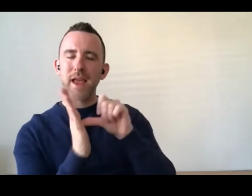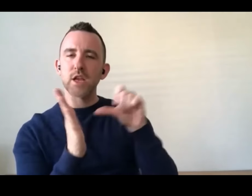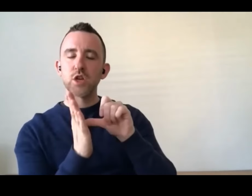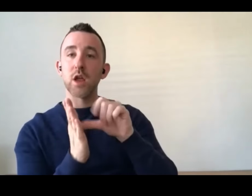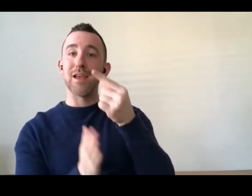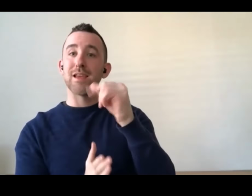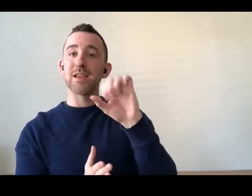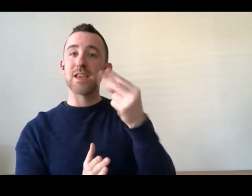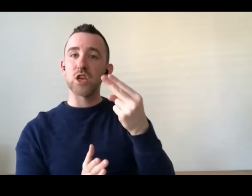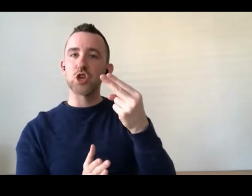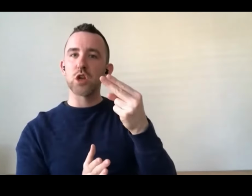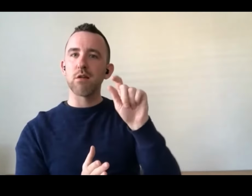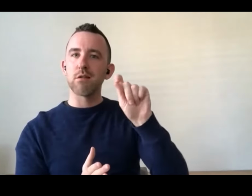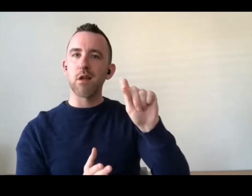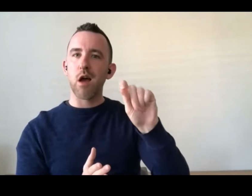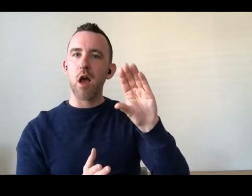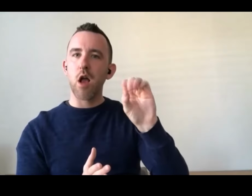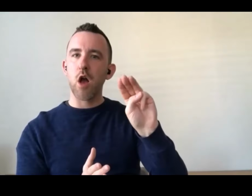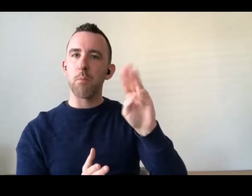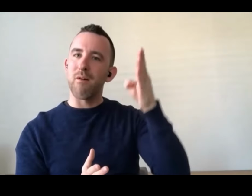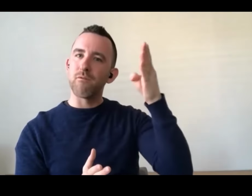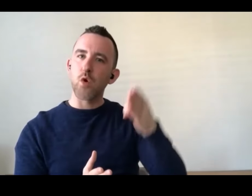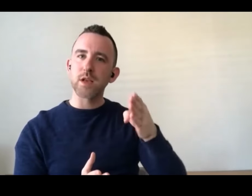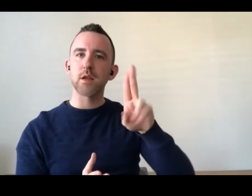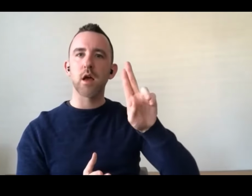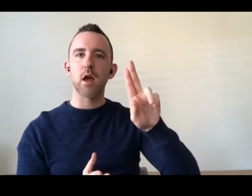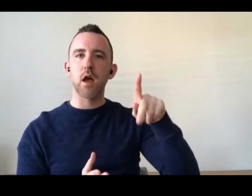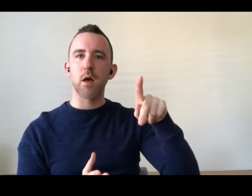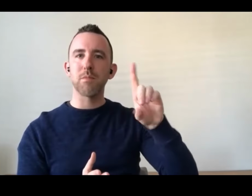gish.com/updates. We post updates to the hunt list,